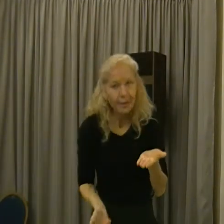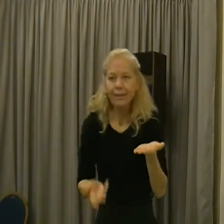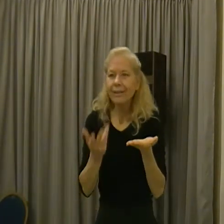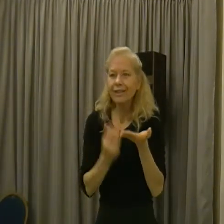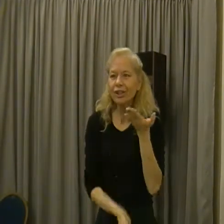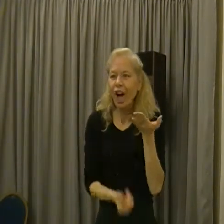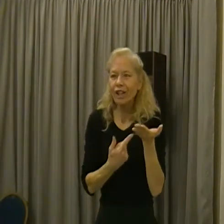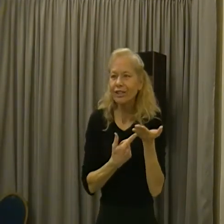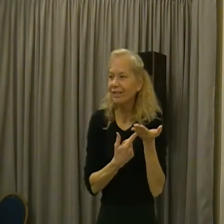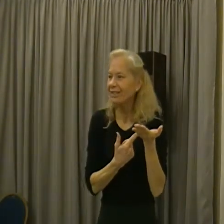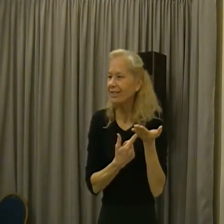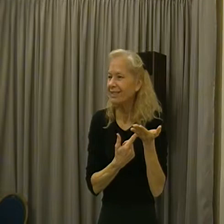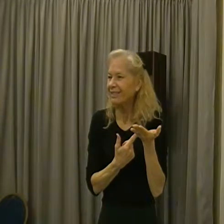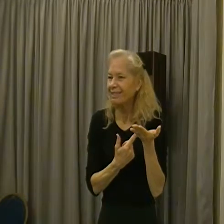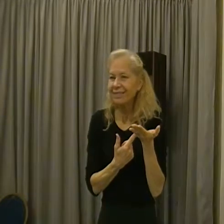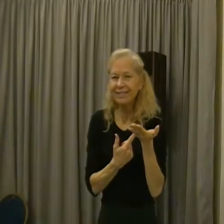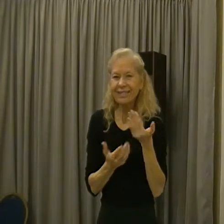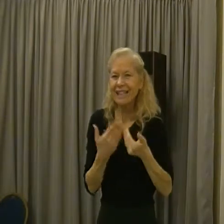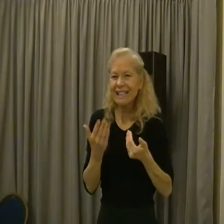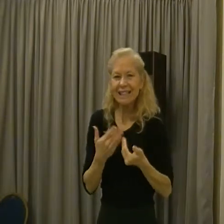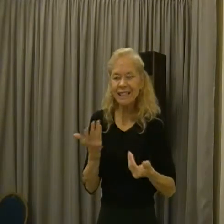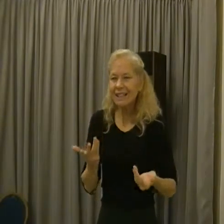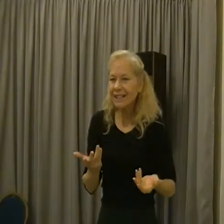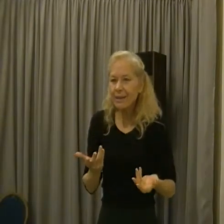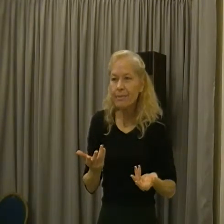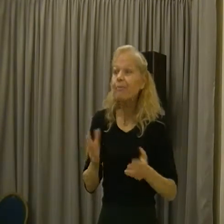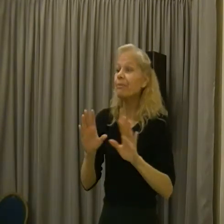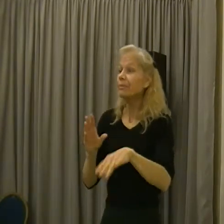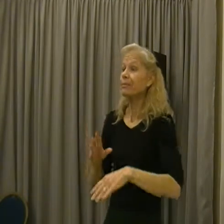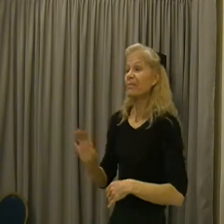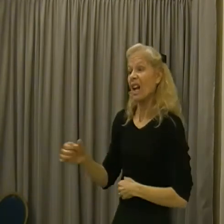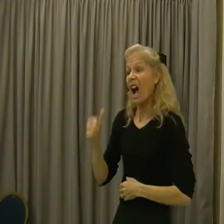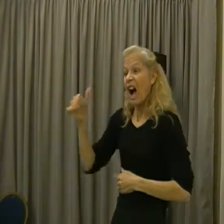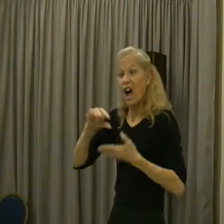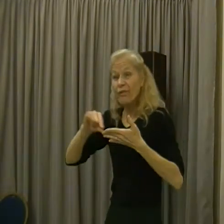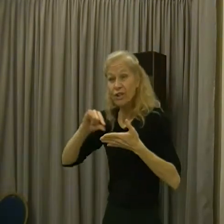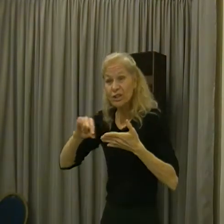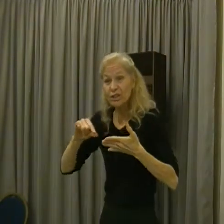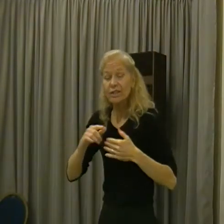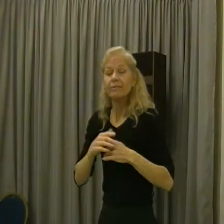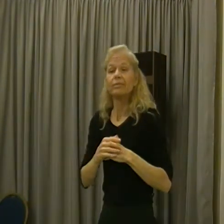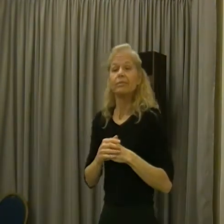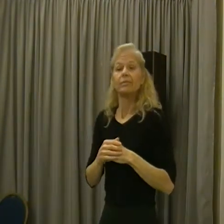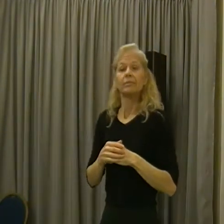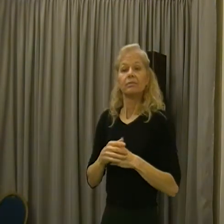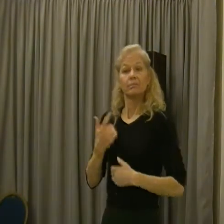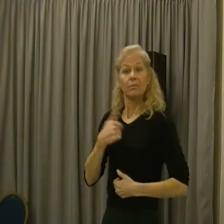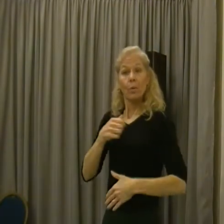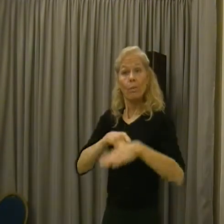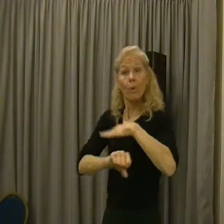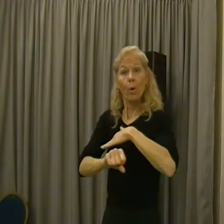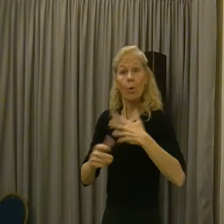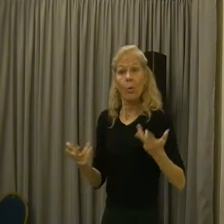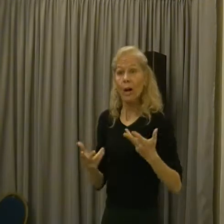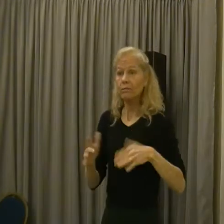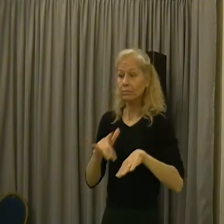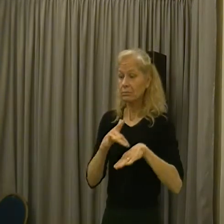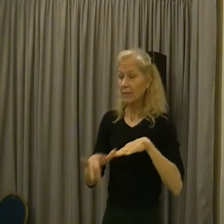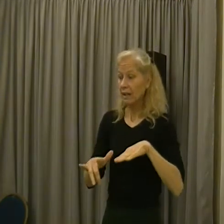out." Matter of fact, the Bible calls material riches uncertain wealth. The only thing that is certain